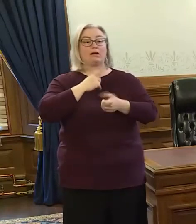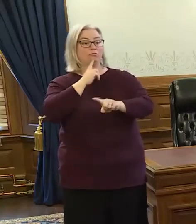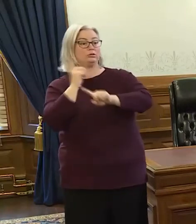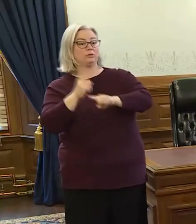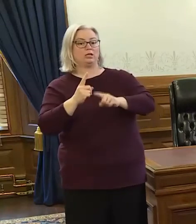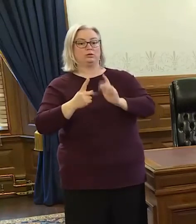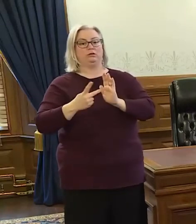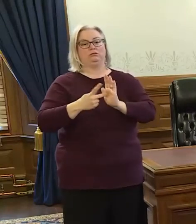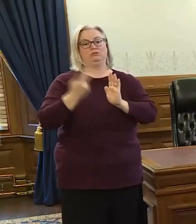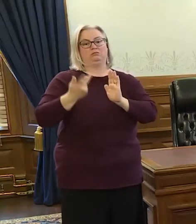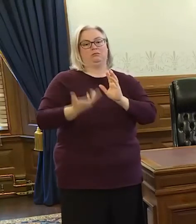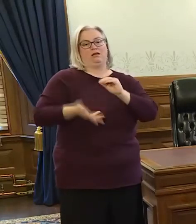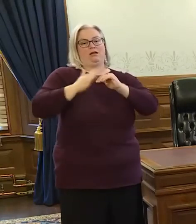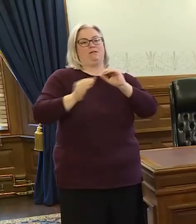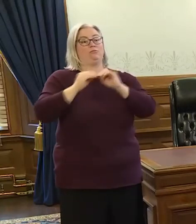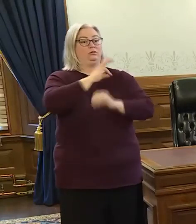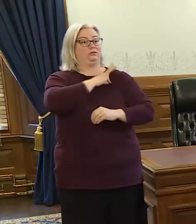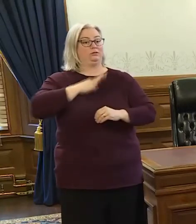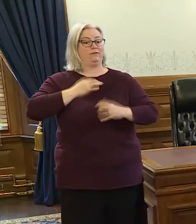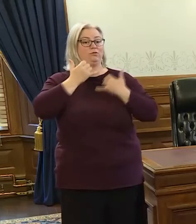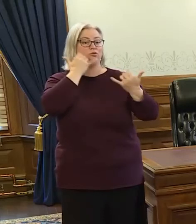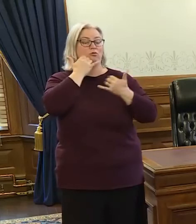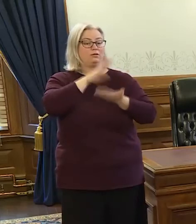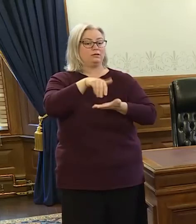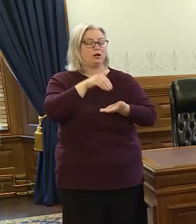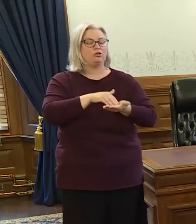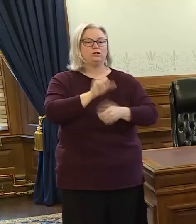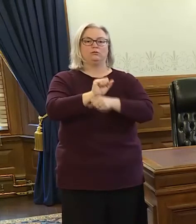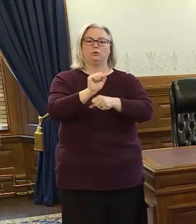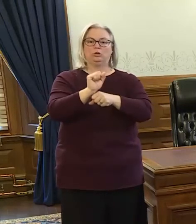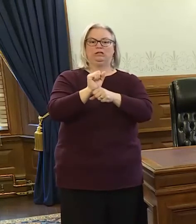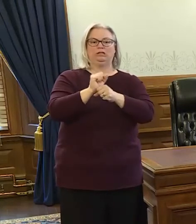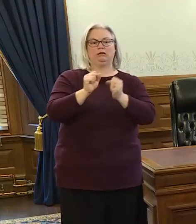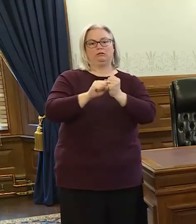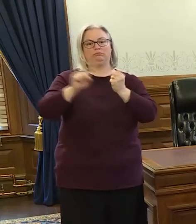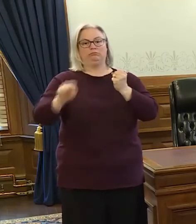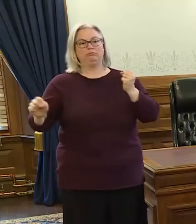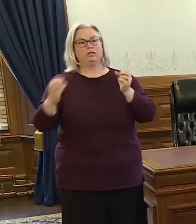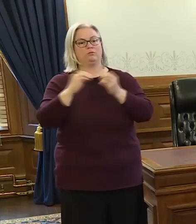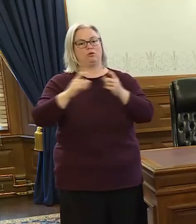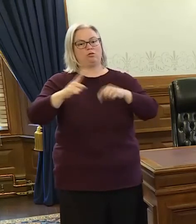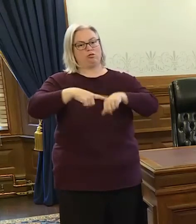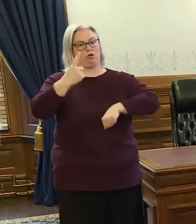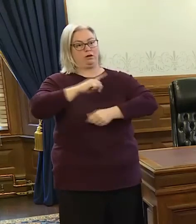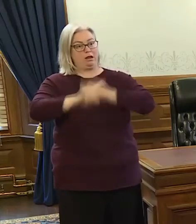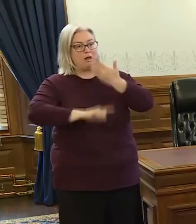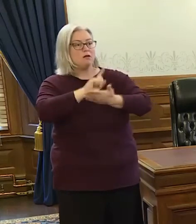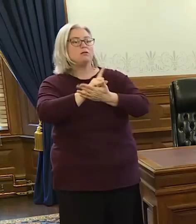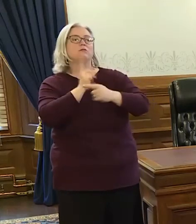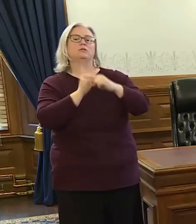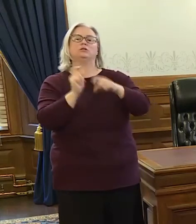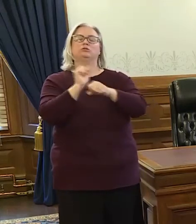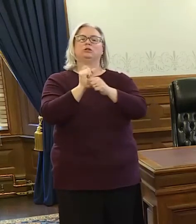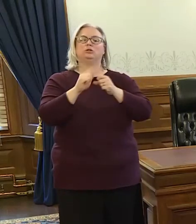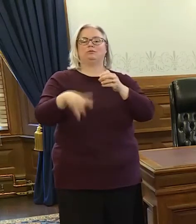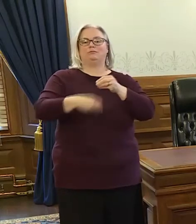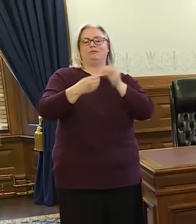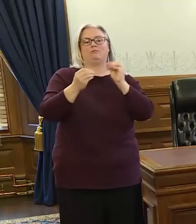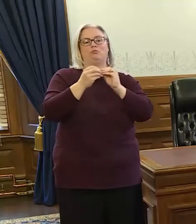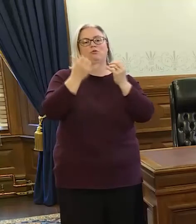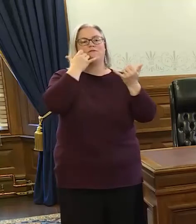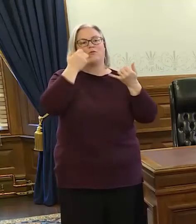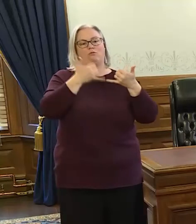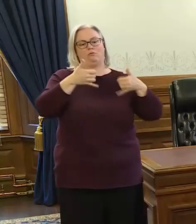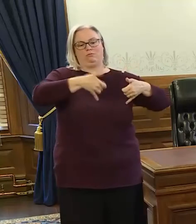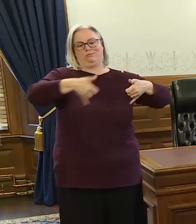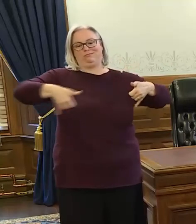our capacity at our call centers. Employees are working extended hours, and we're working to add additional phone lines.